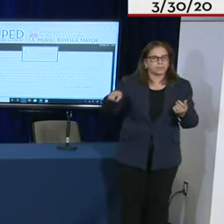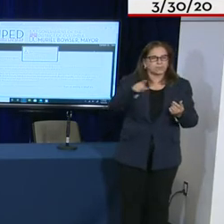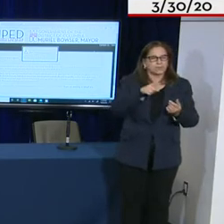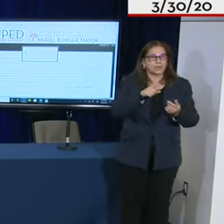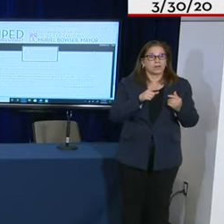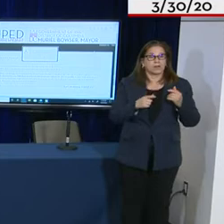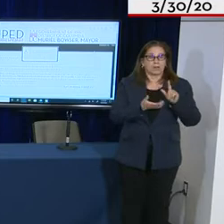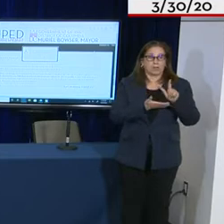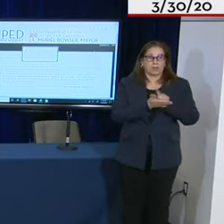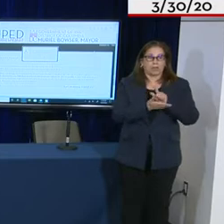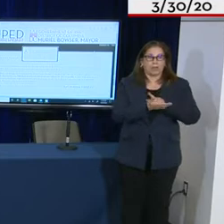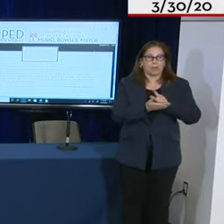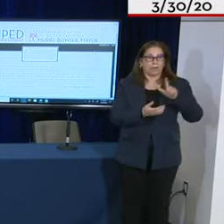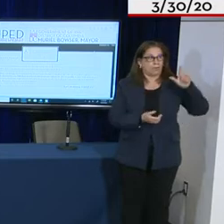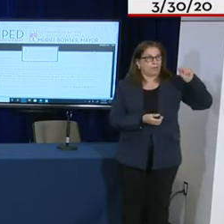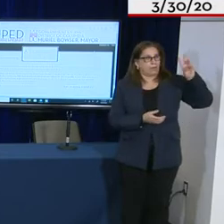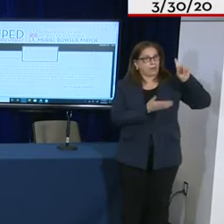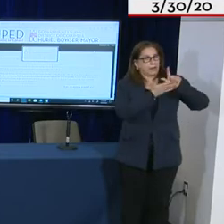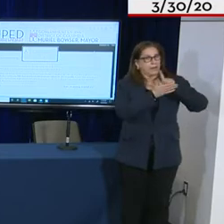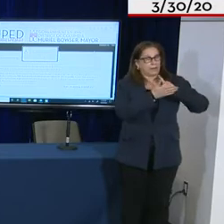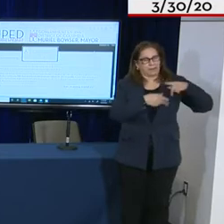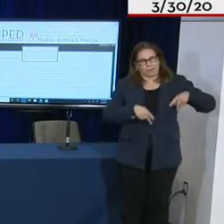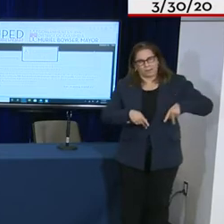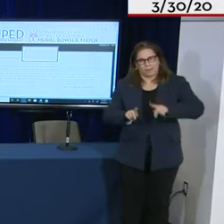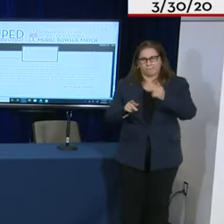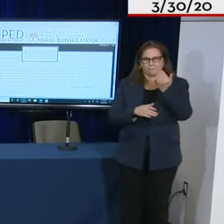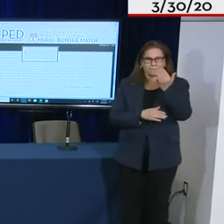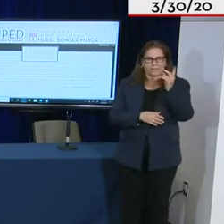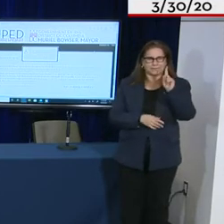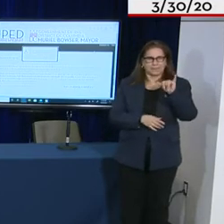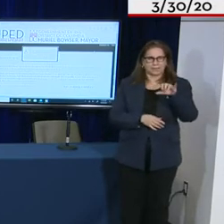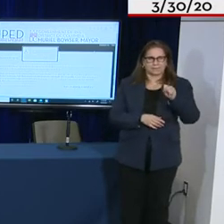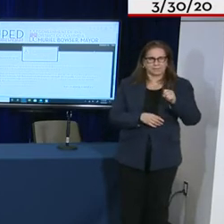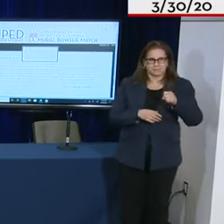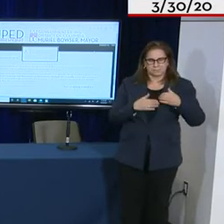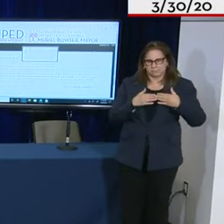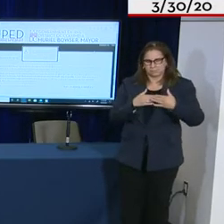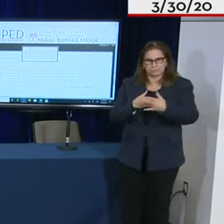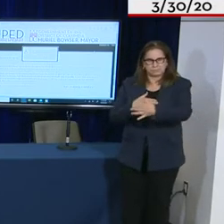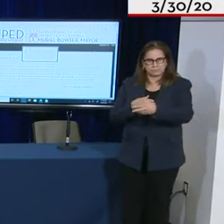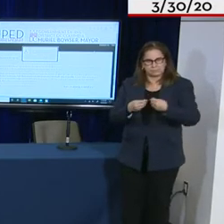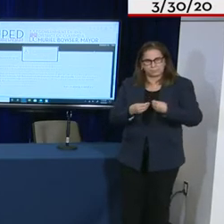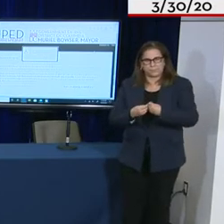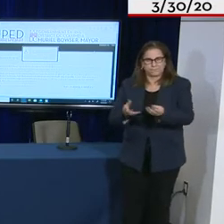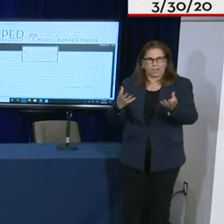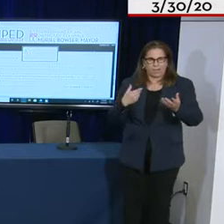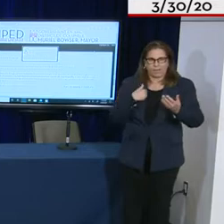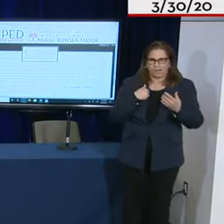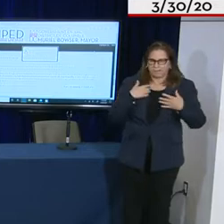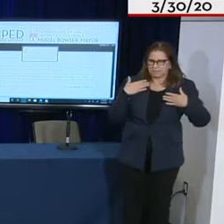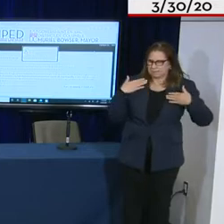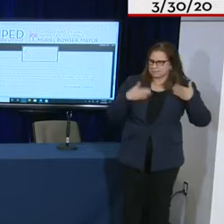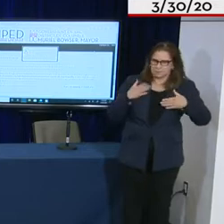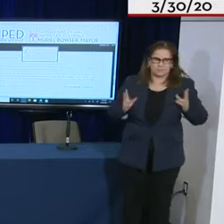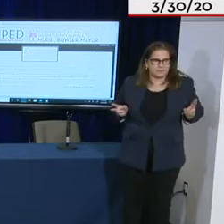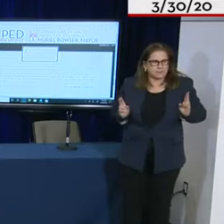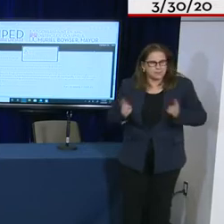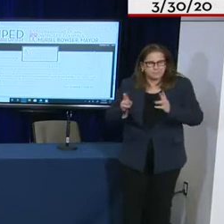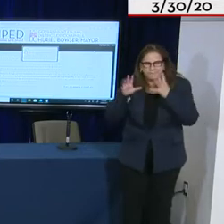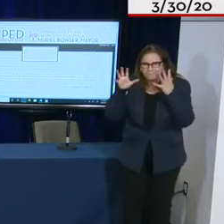resources put together, and our partners at SBA are working as expeditiously as possible to get